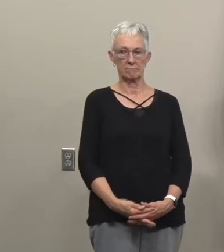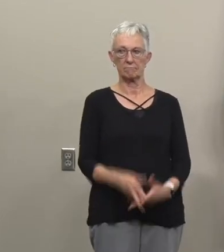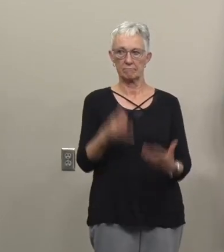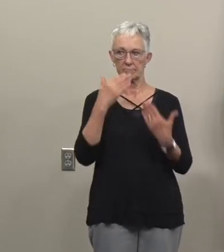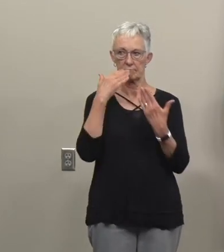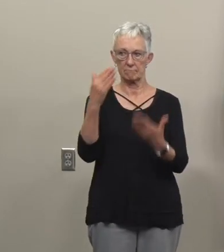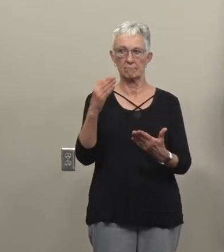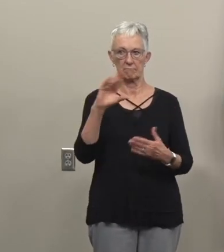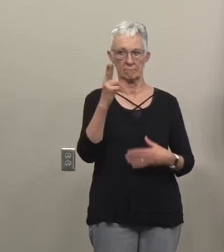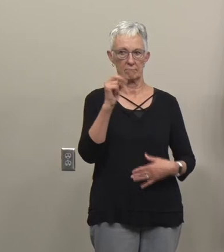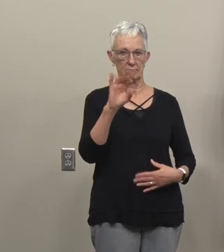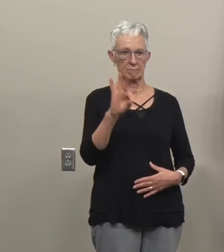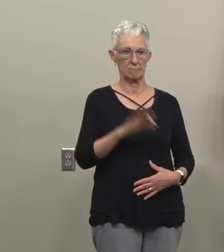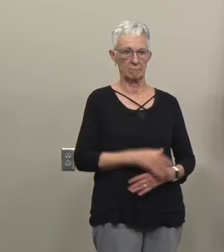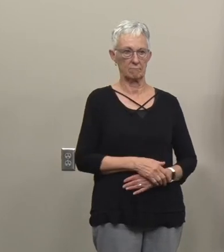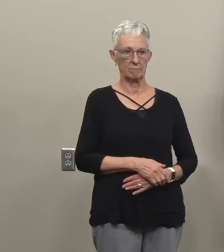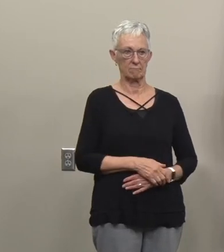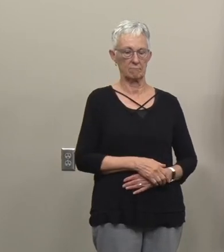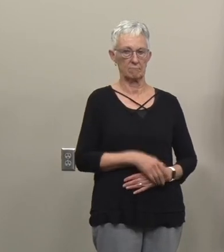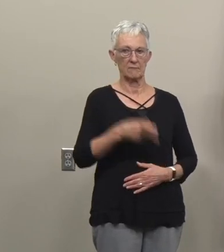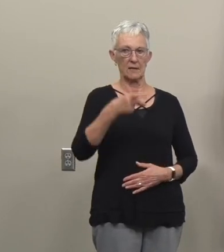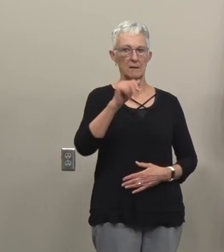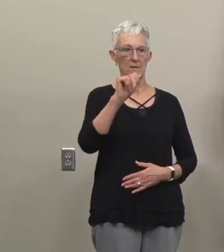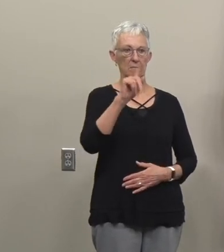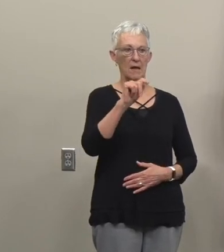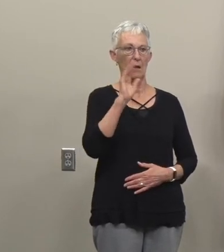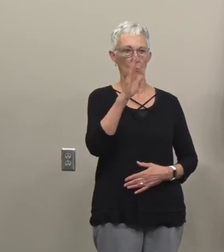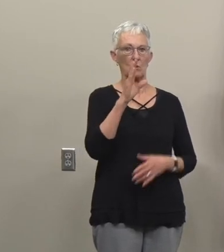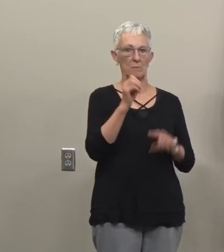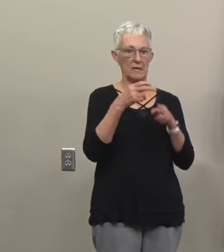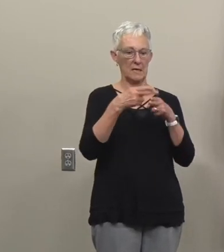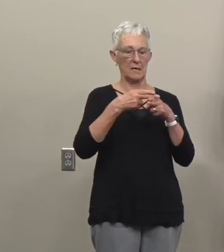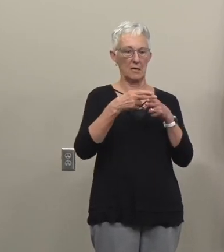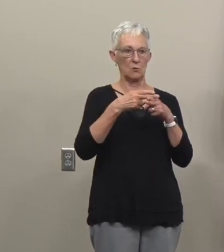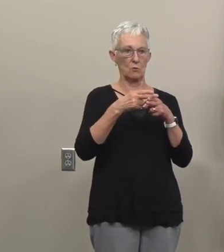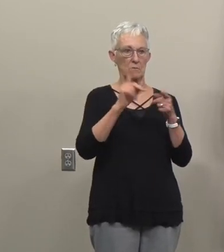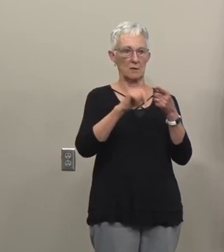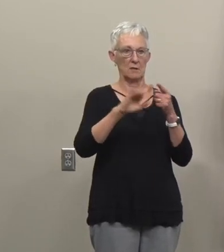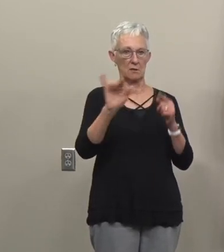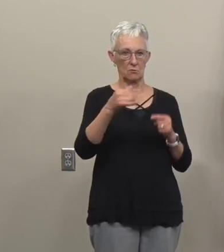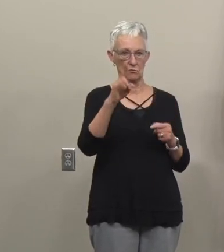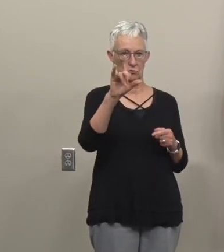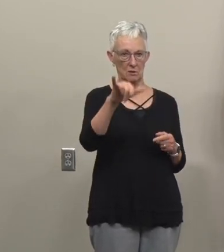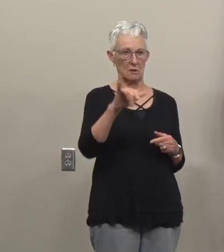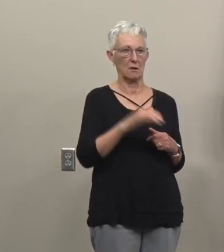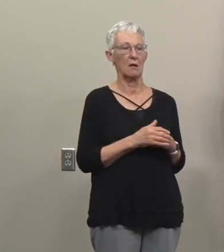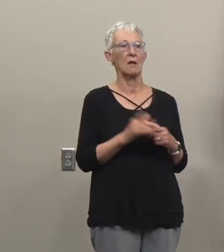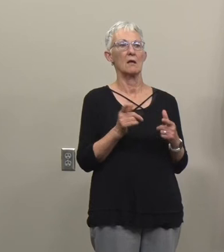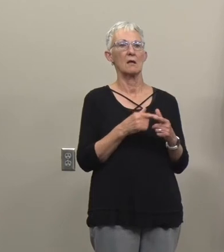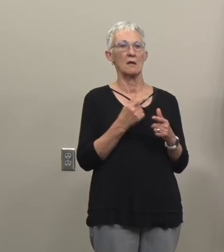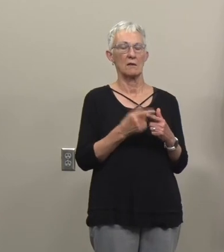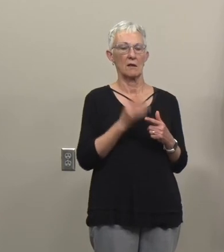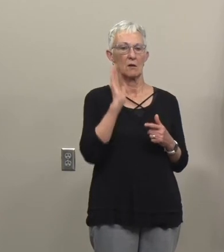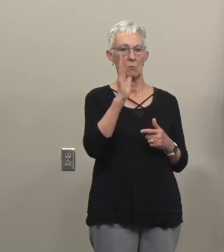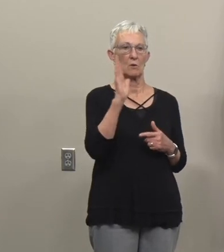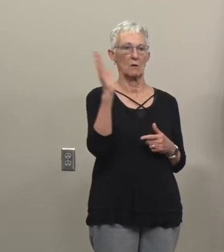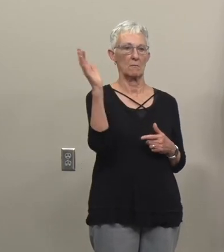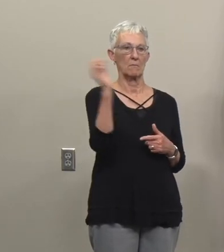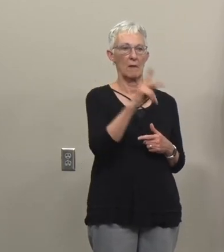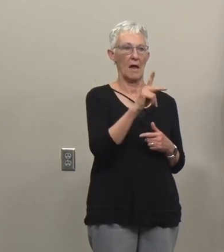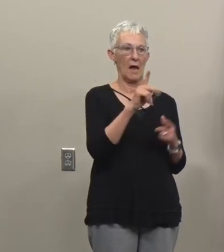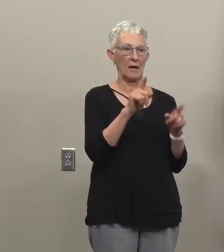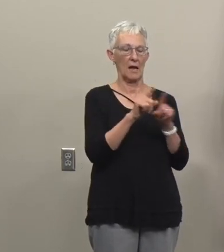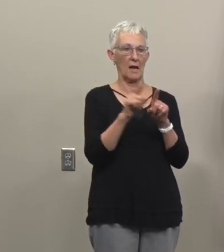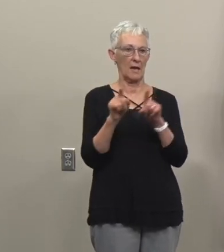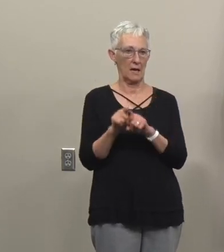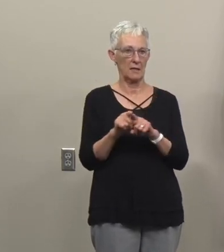Thank you, Chief. Pat Bohr will remain the interim chief until Mike arrives in July and will then return to his position as our assistant